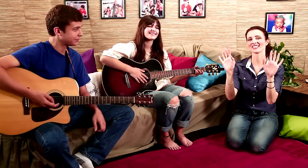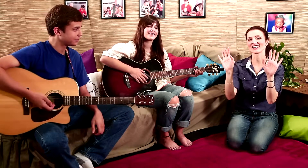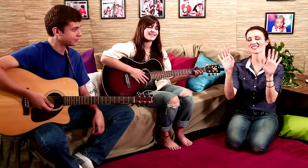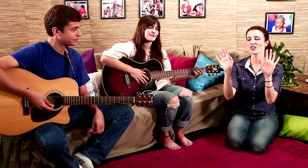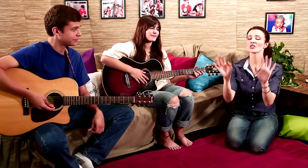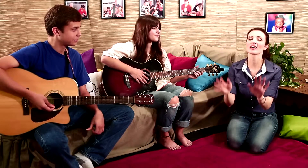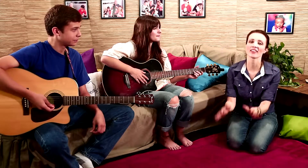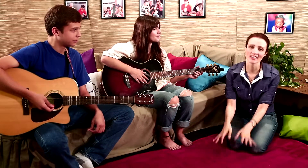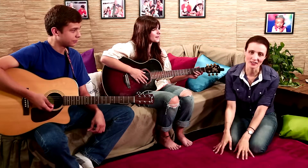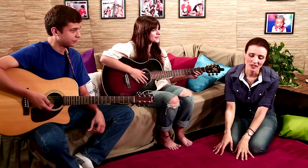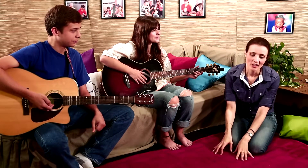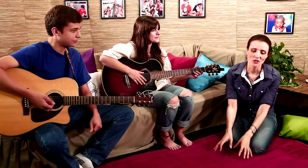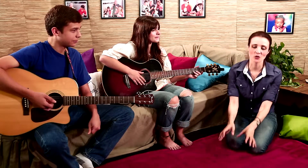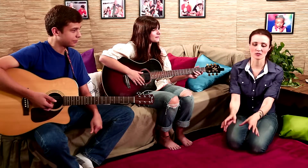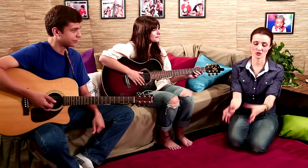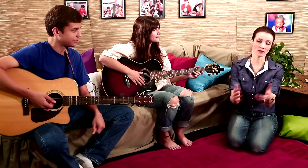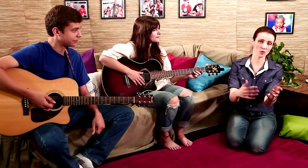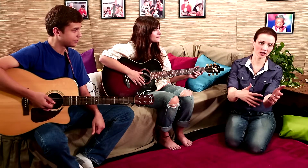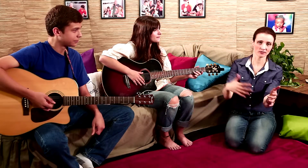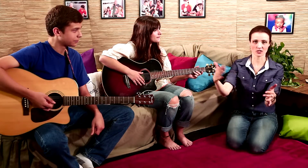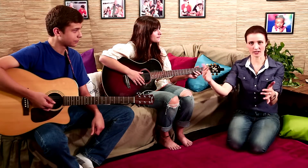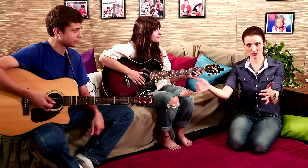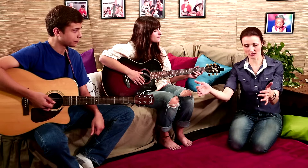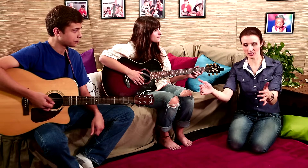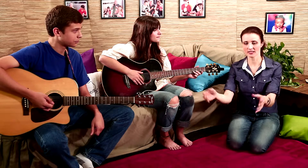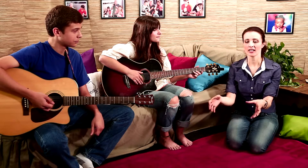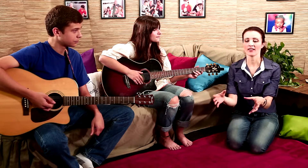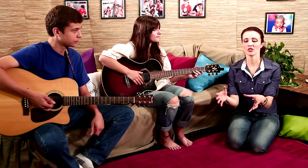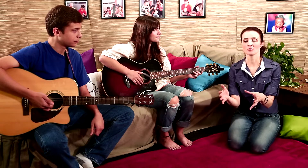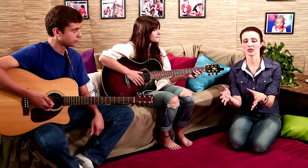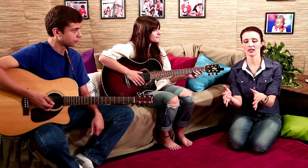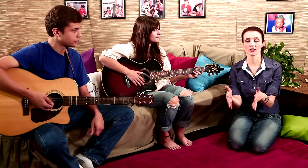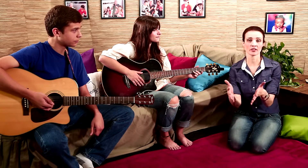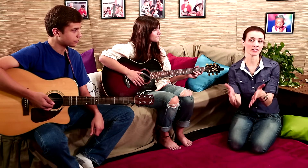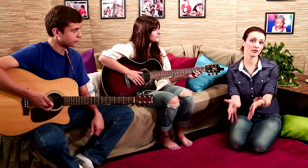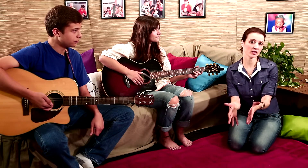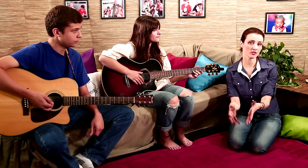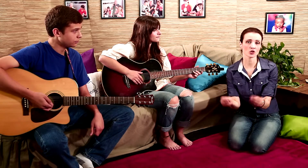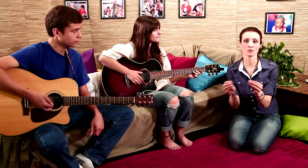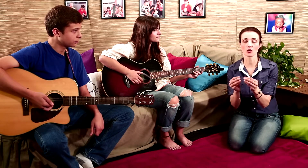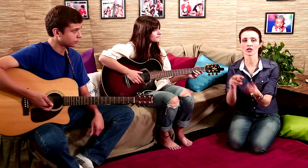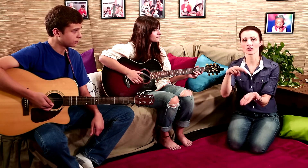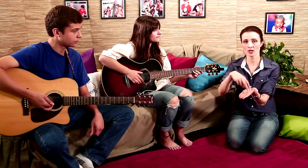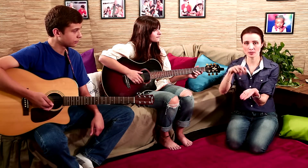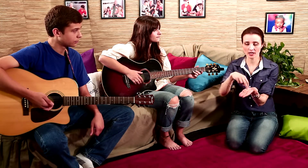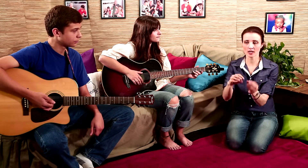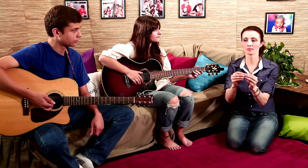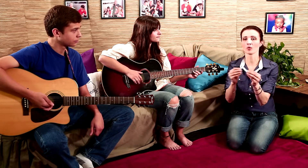Nice. So you get the idea. You start with more, the song ends with all done, and then you put in whatever the activity is, so more jumping,